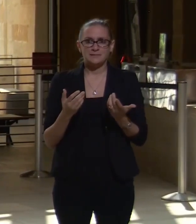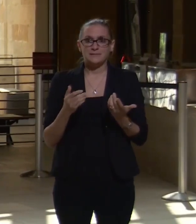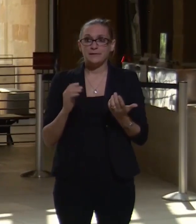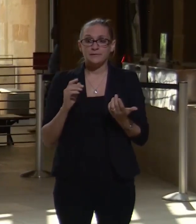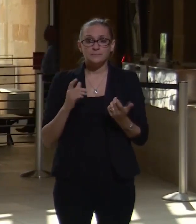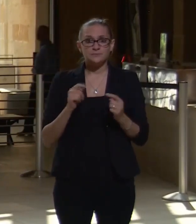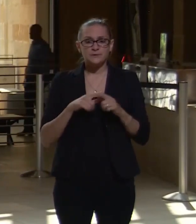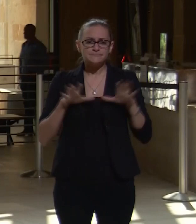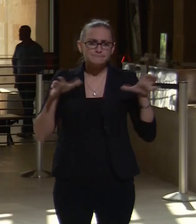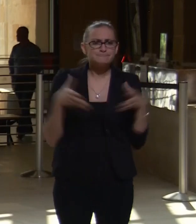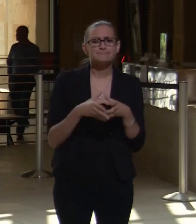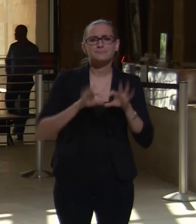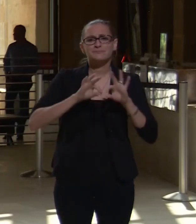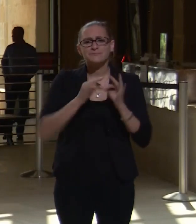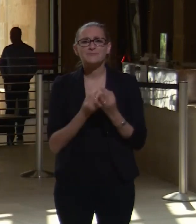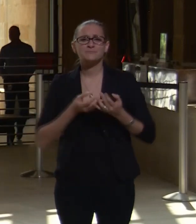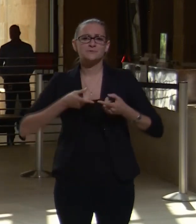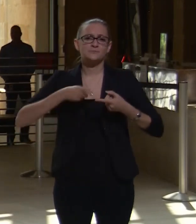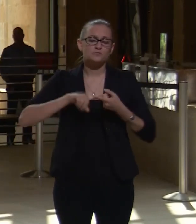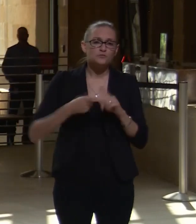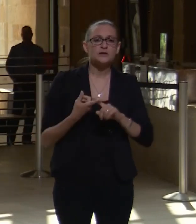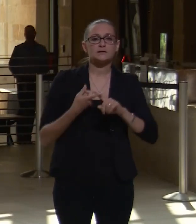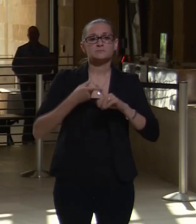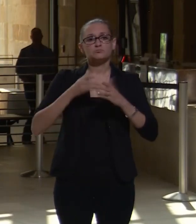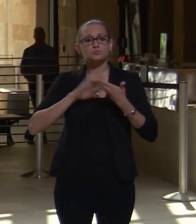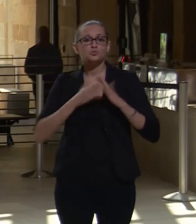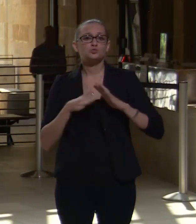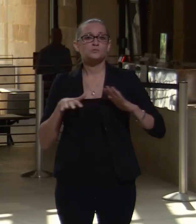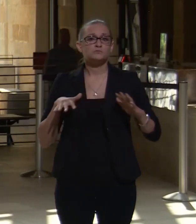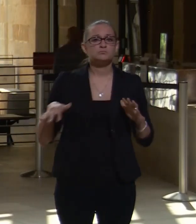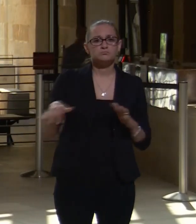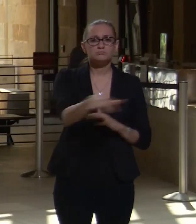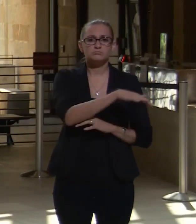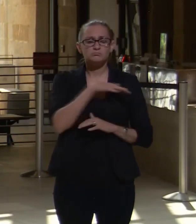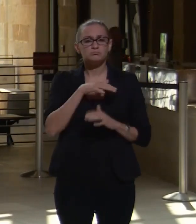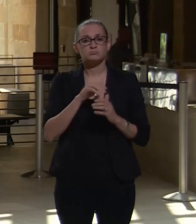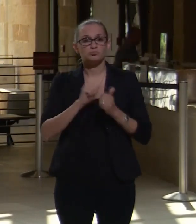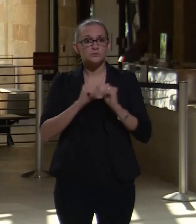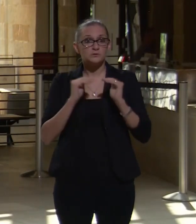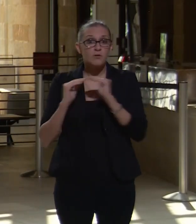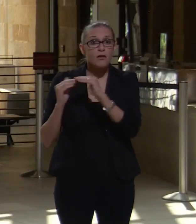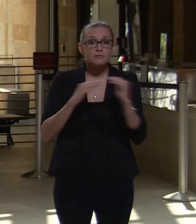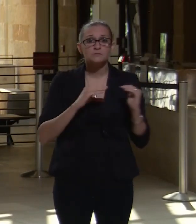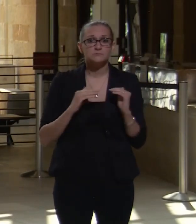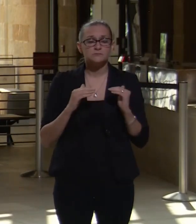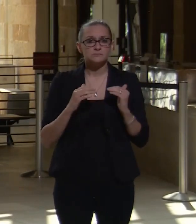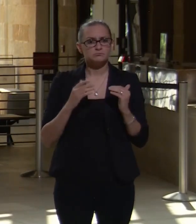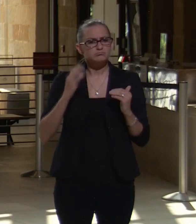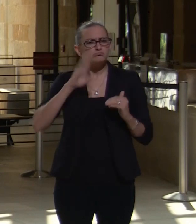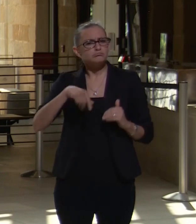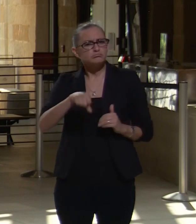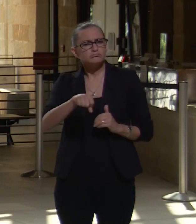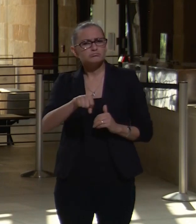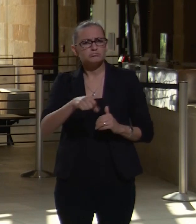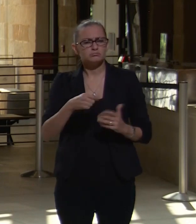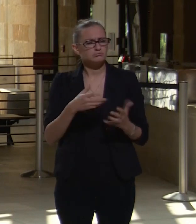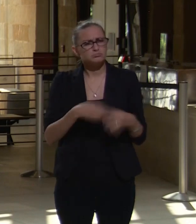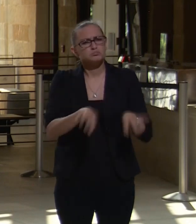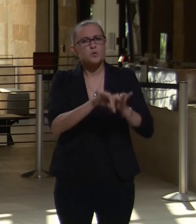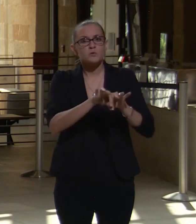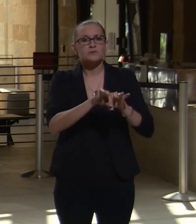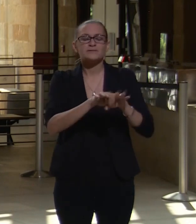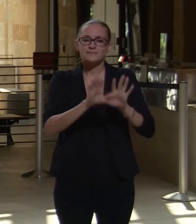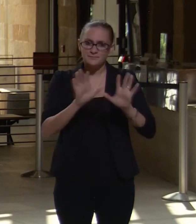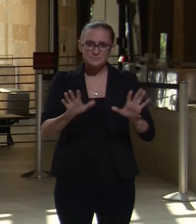than gathering with family, with friends, with community, with colleagues, and we will all be